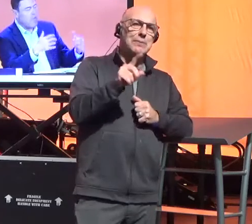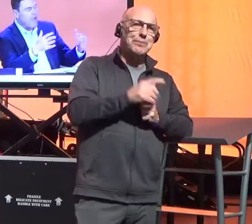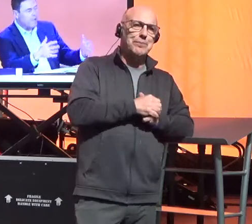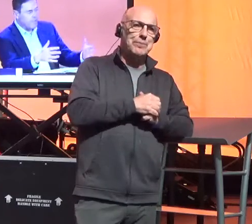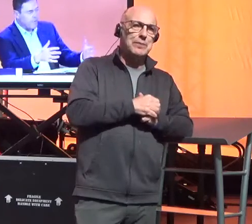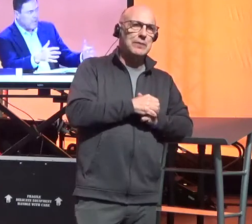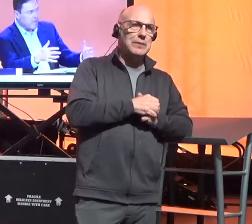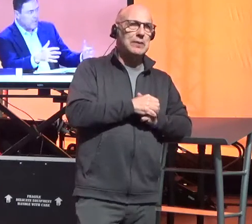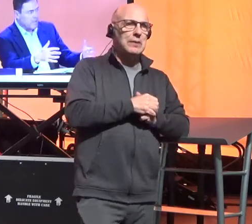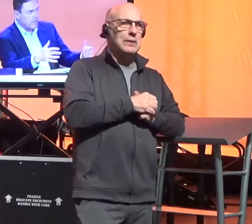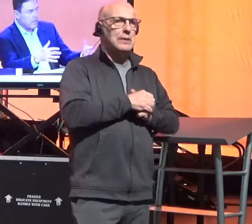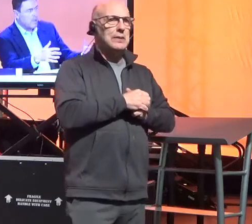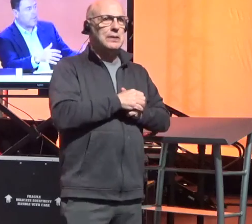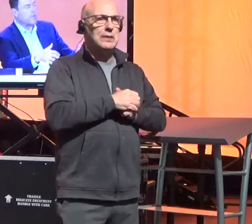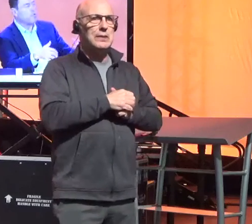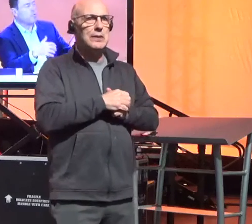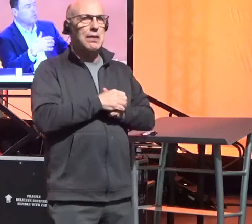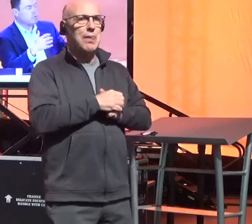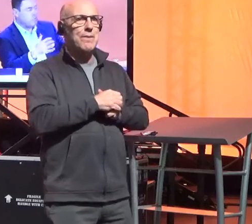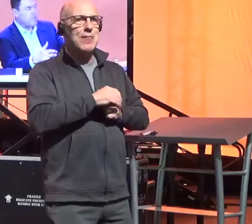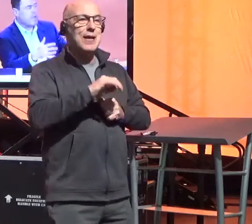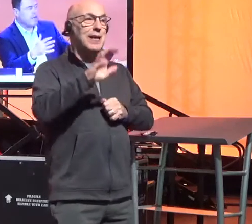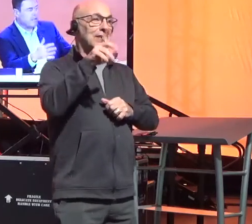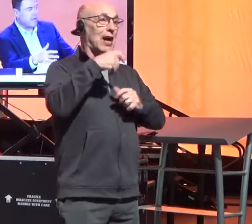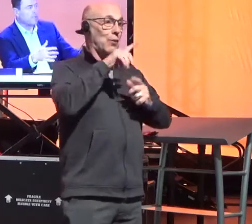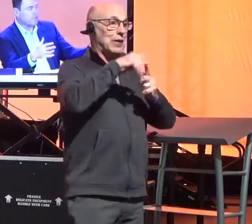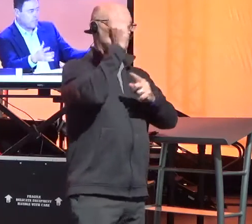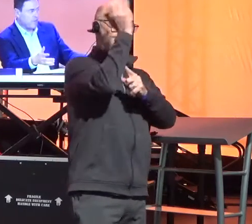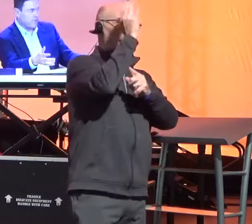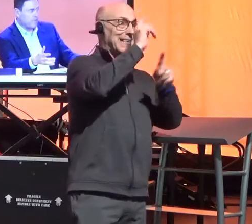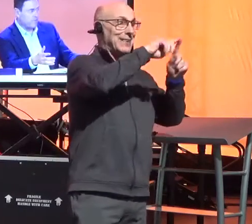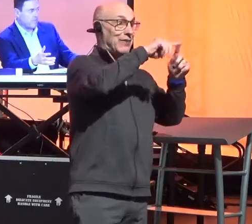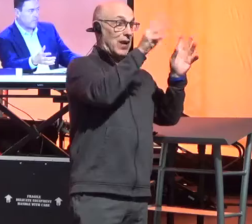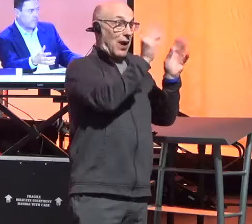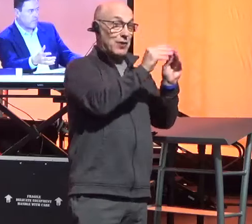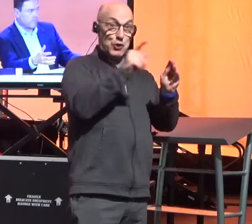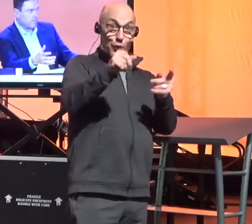with everybody that you speak at a conference with?